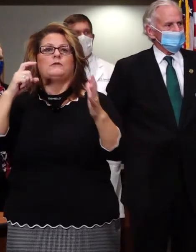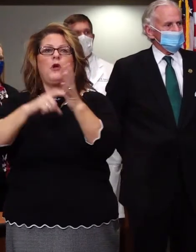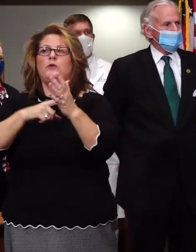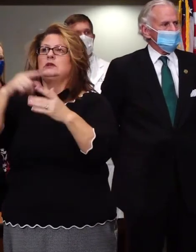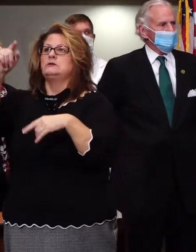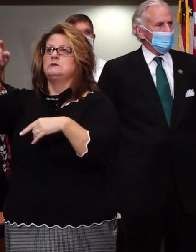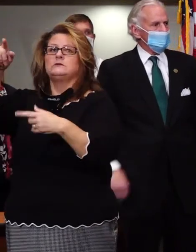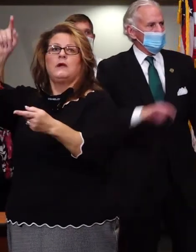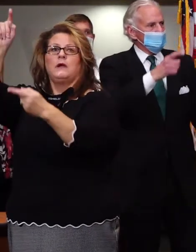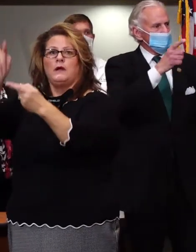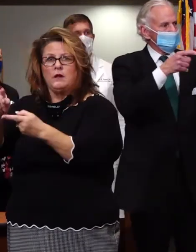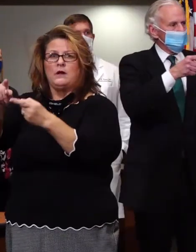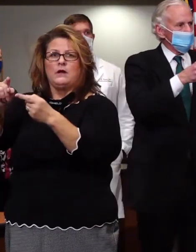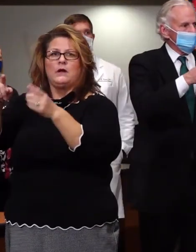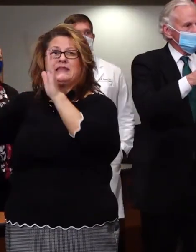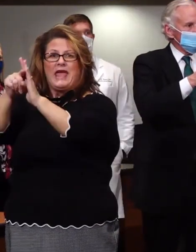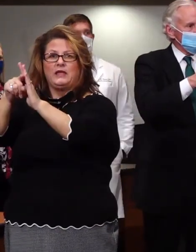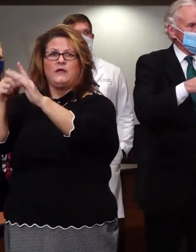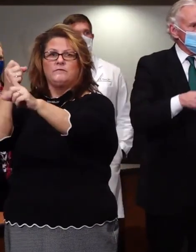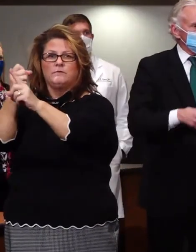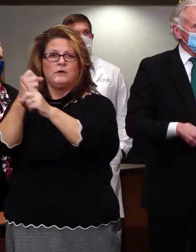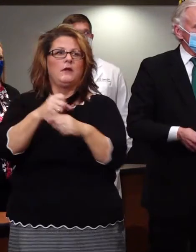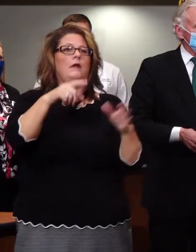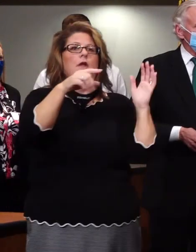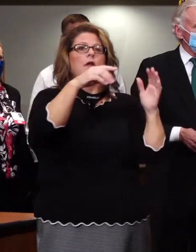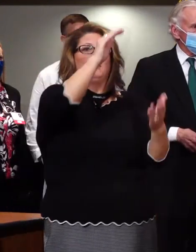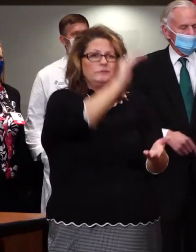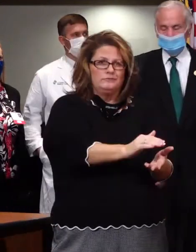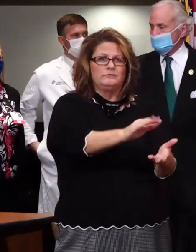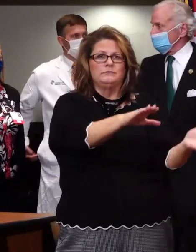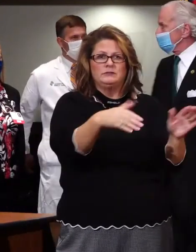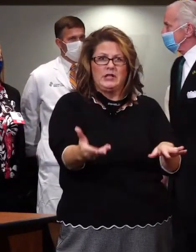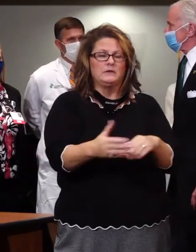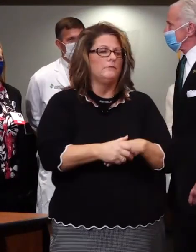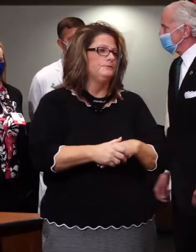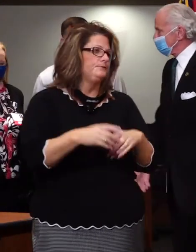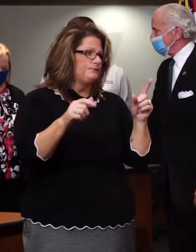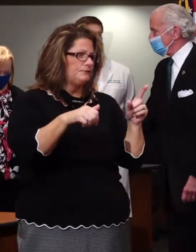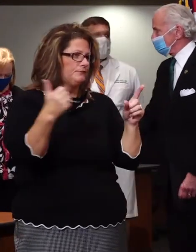Thank you. Yes, ma'am. I have a question for Mr. White about vaccine distribution.